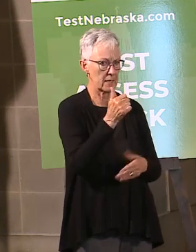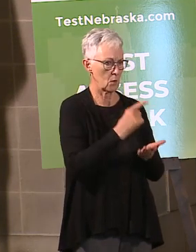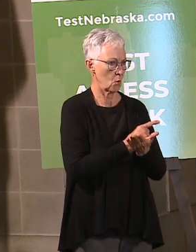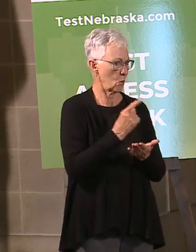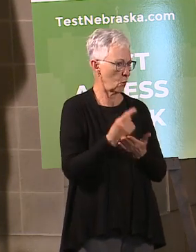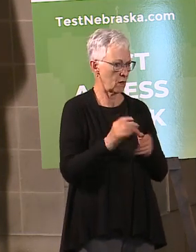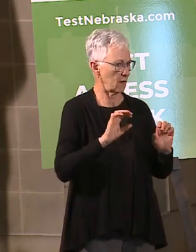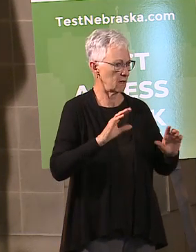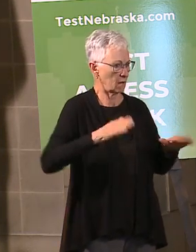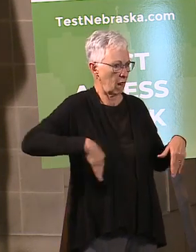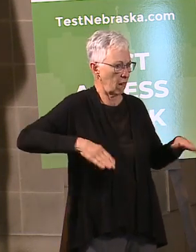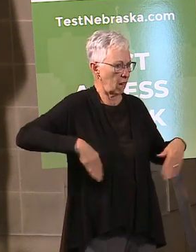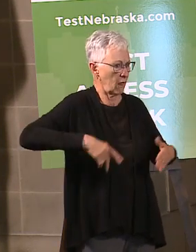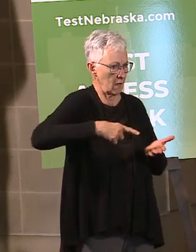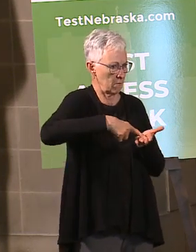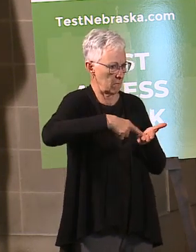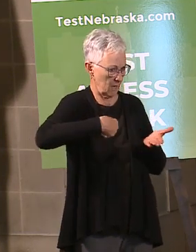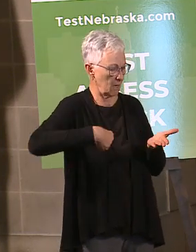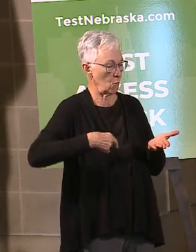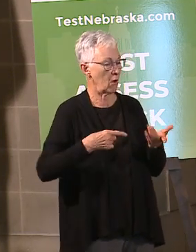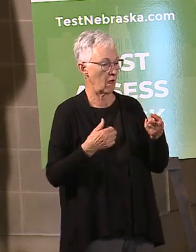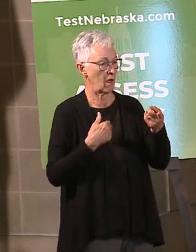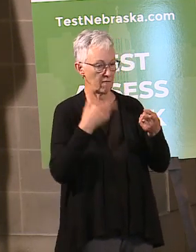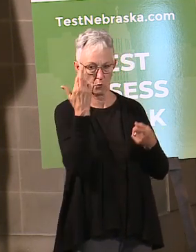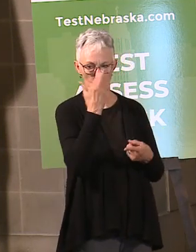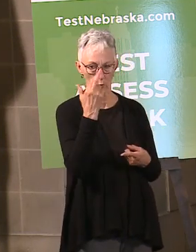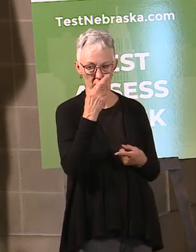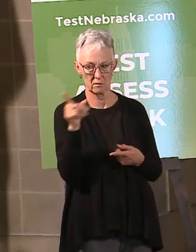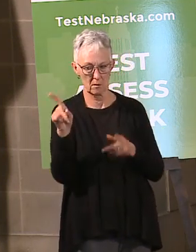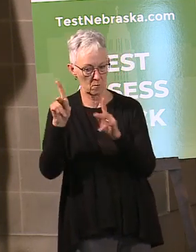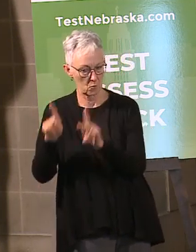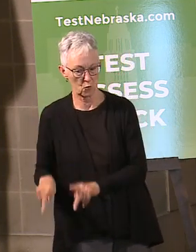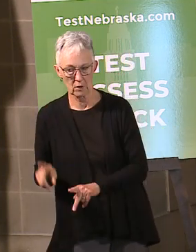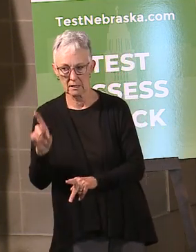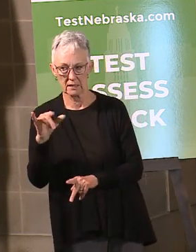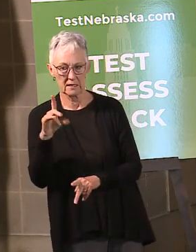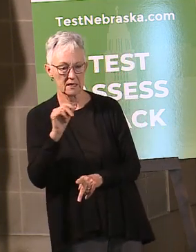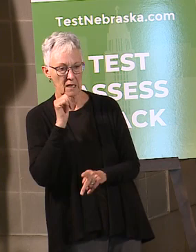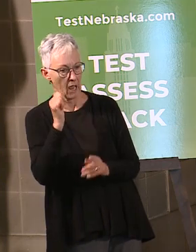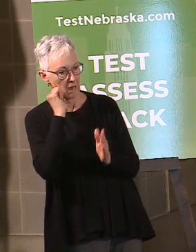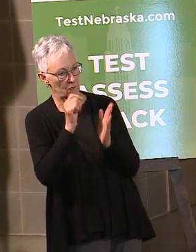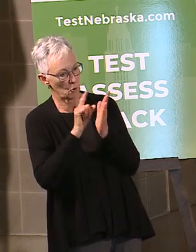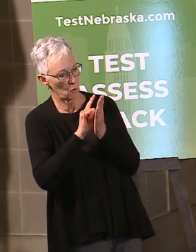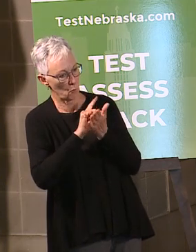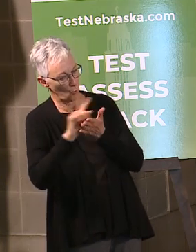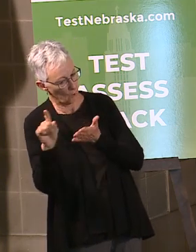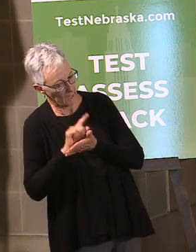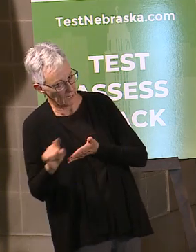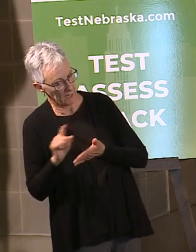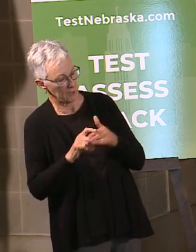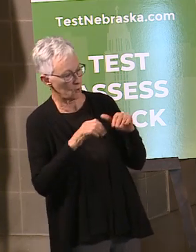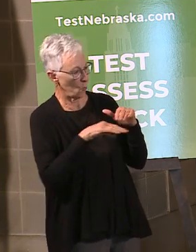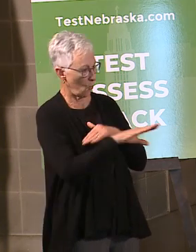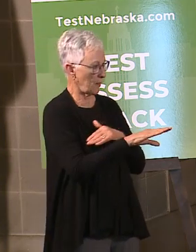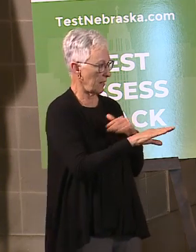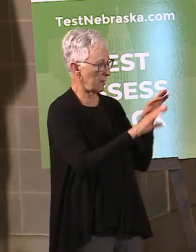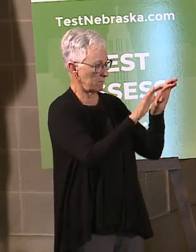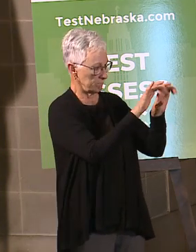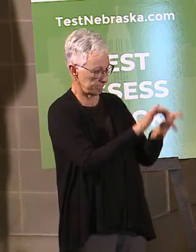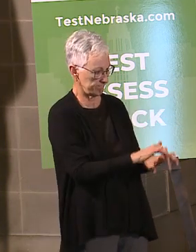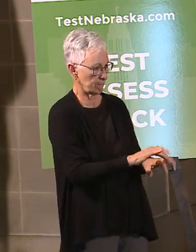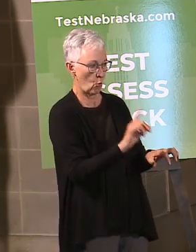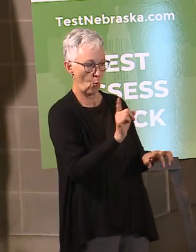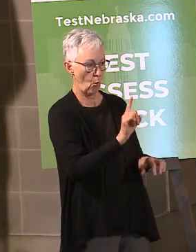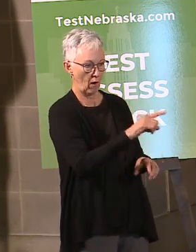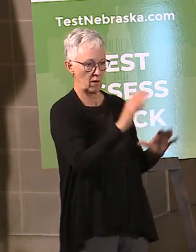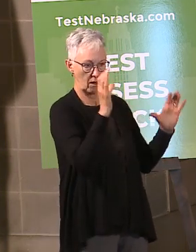why. So, and again, I would say that what we're looking at with regard to the backlog is really getting to the last 2 weeks,